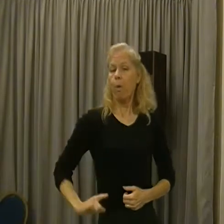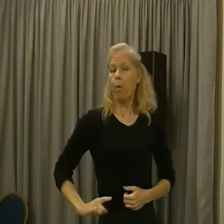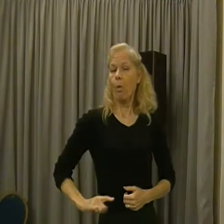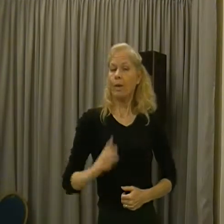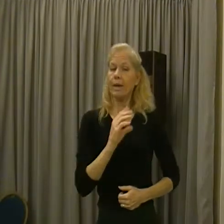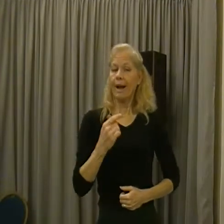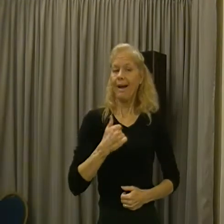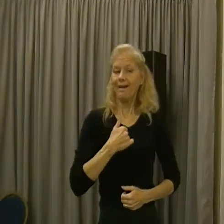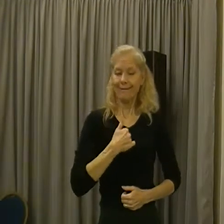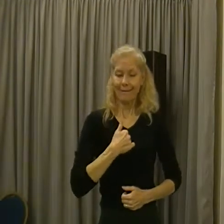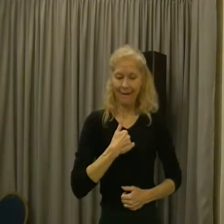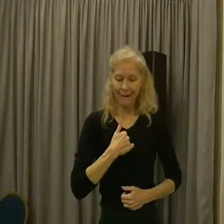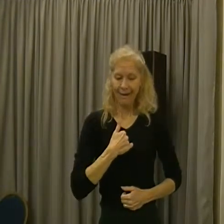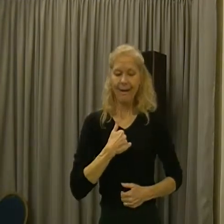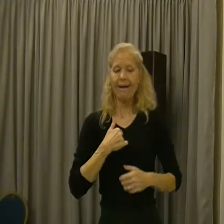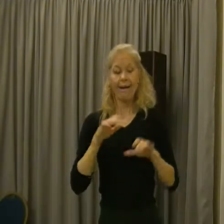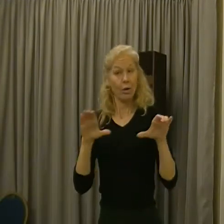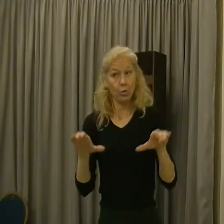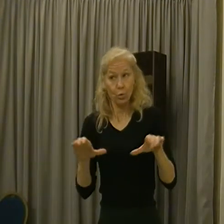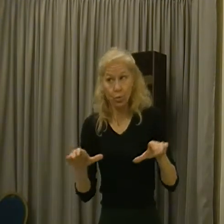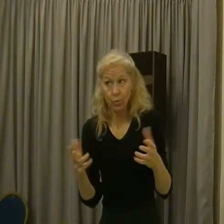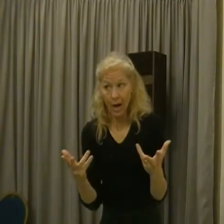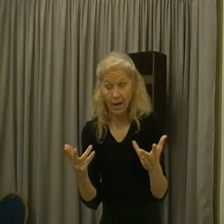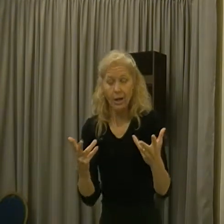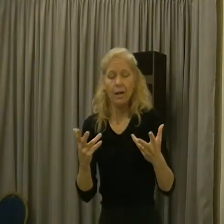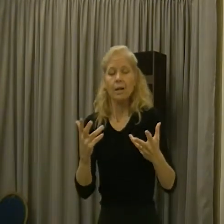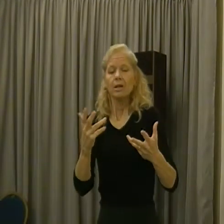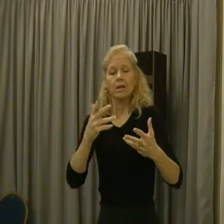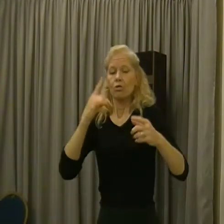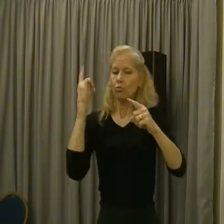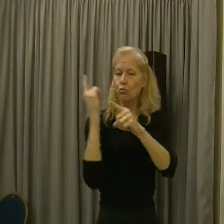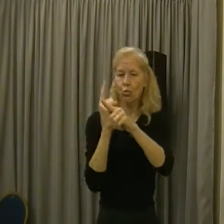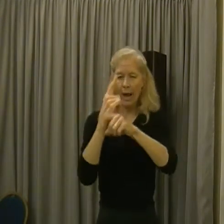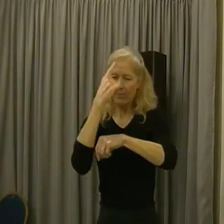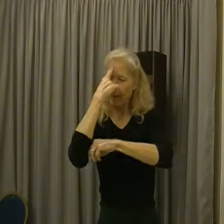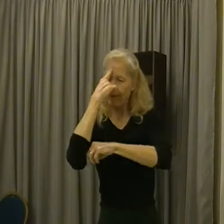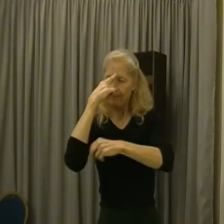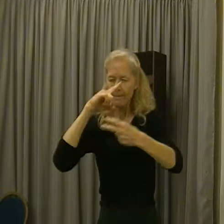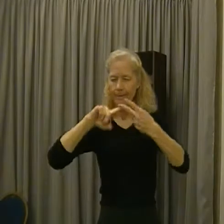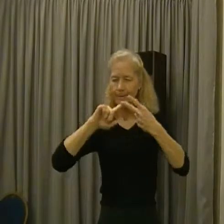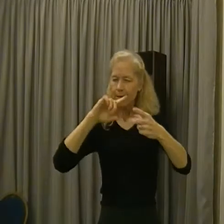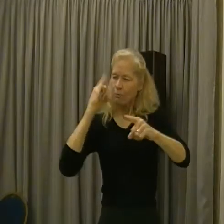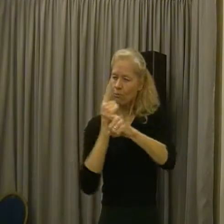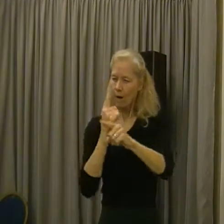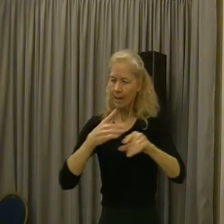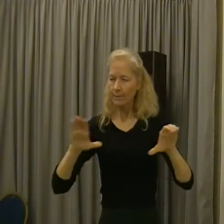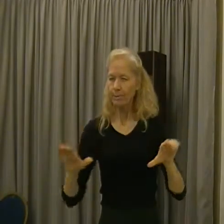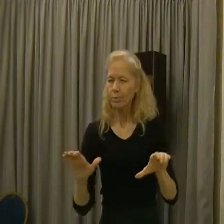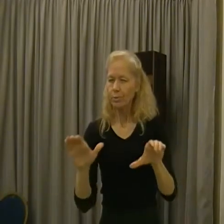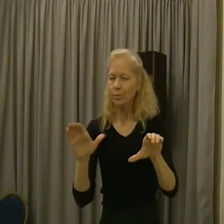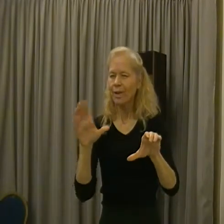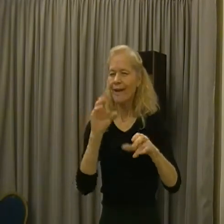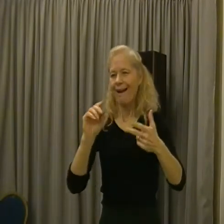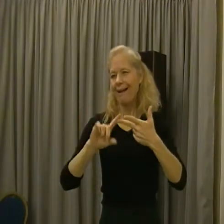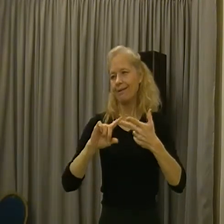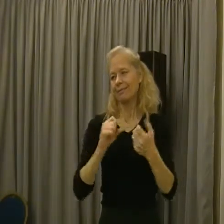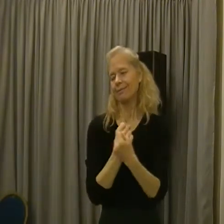I delight, saith the Lord. Let's pray. Heavenly Father, I do thank you and praise you for your wonderful holy